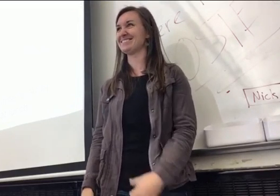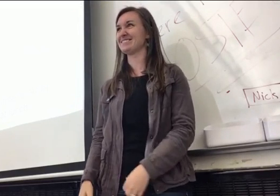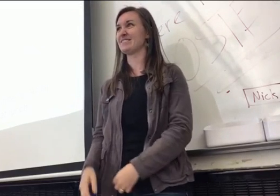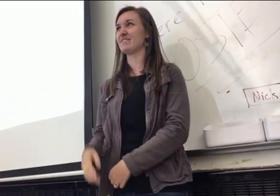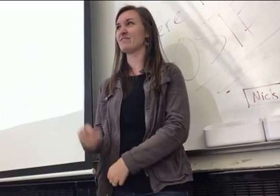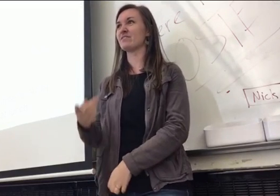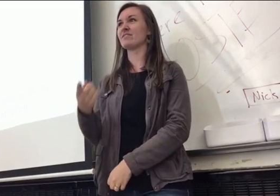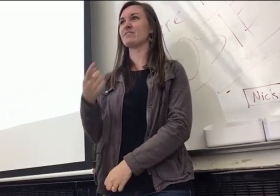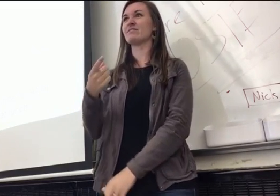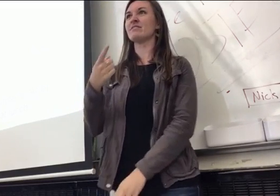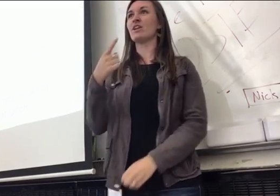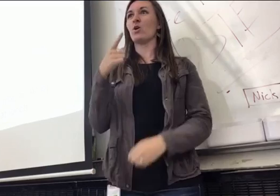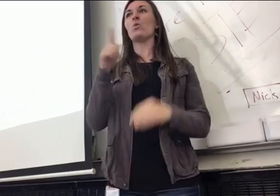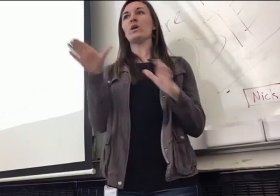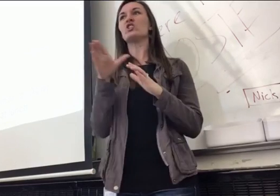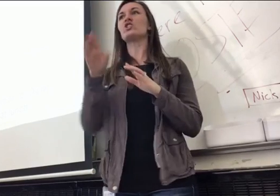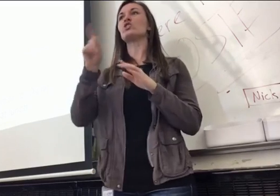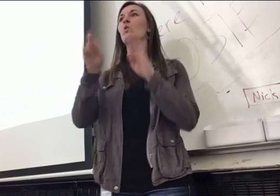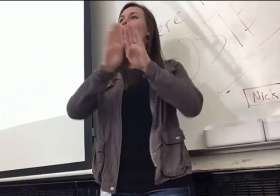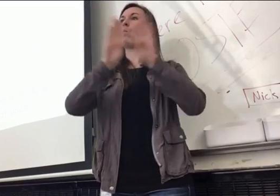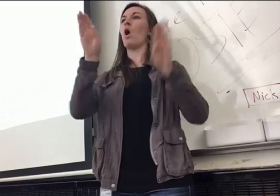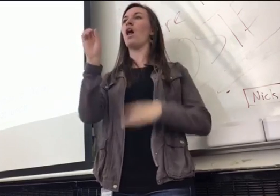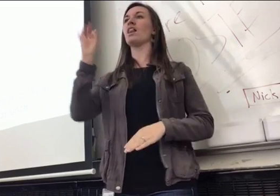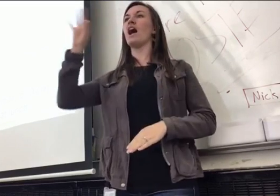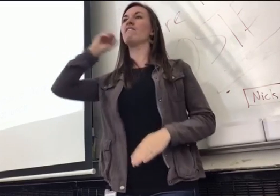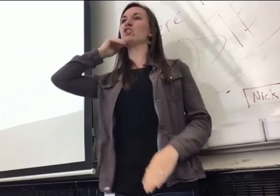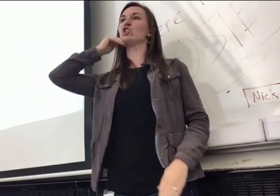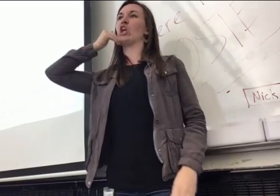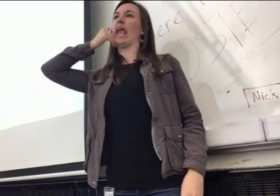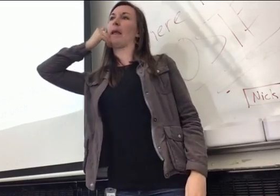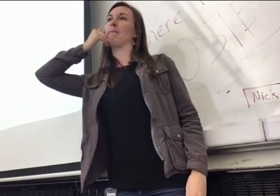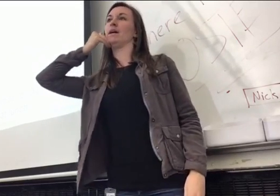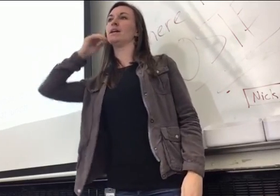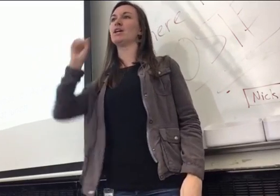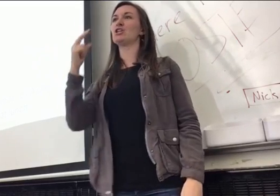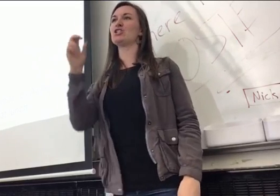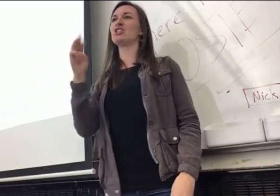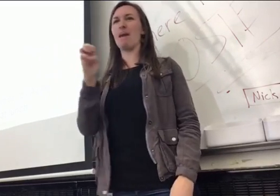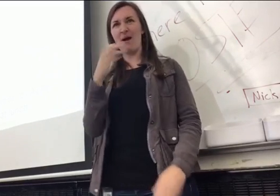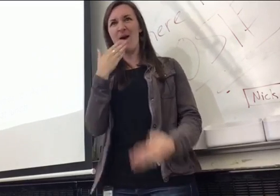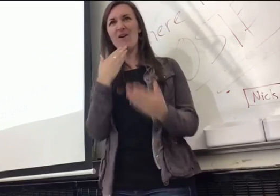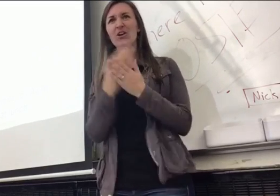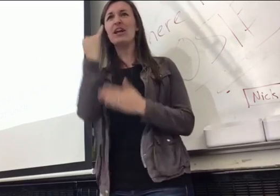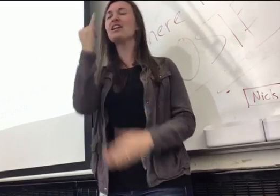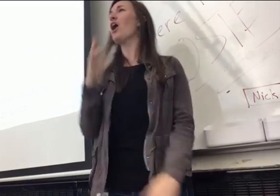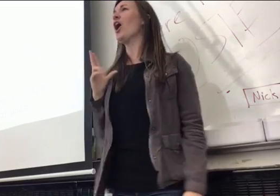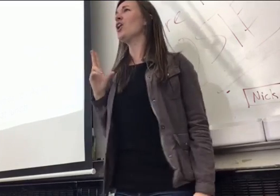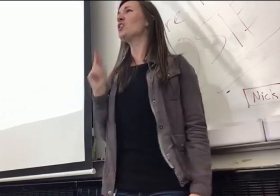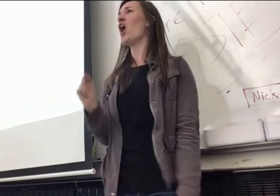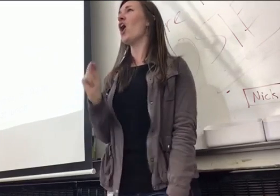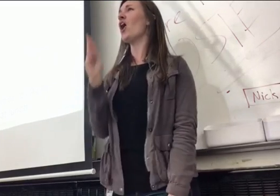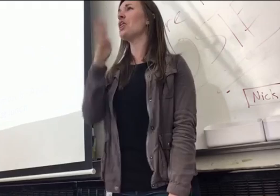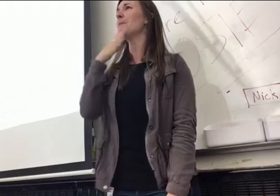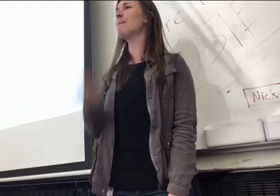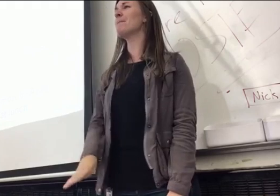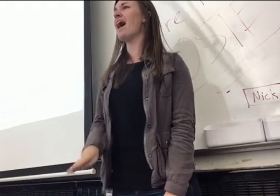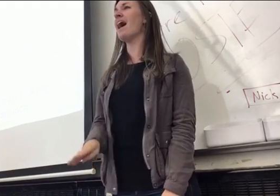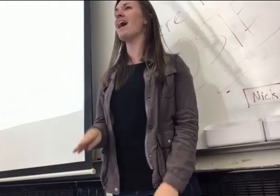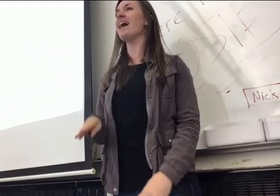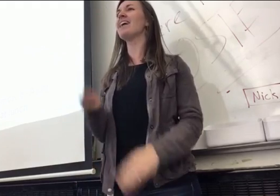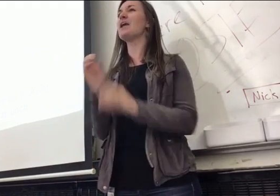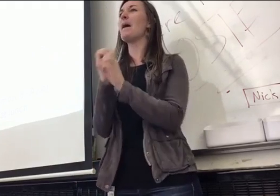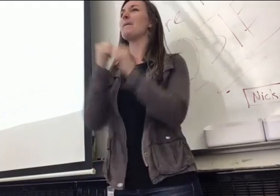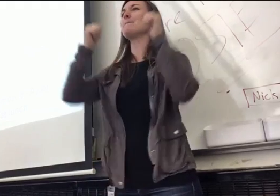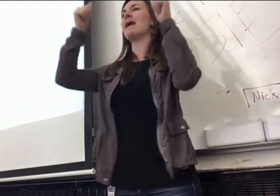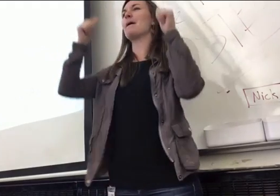Oh, we should do a wall of shame. Oh my gosh, that is such a good idea. Oh my gosh. Mega